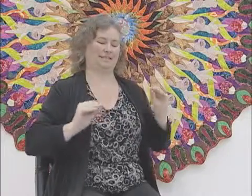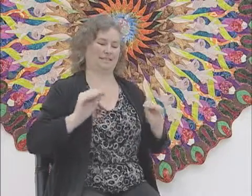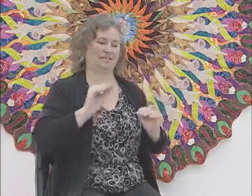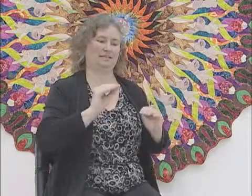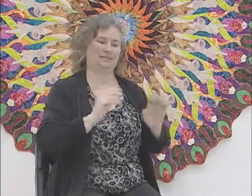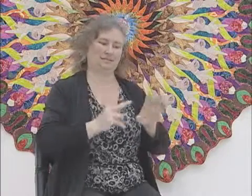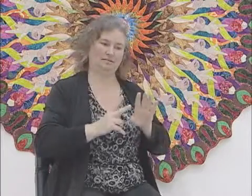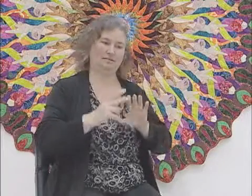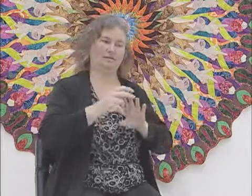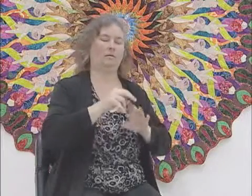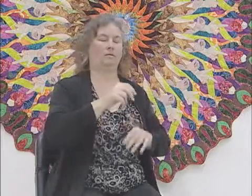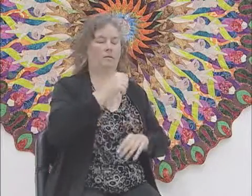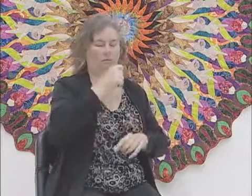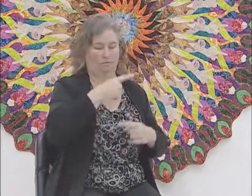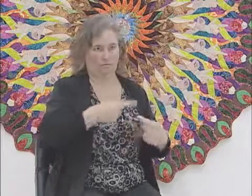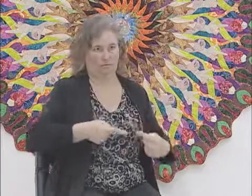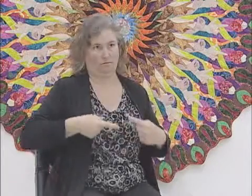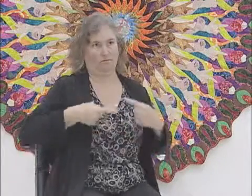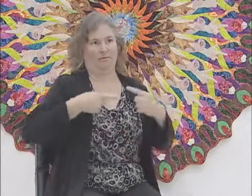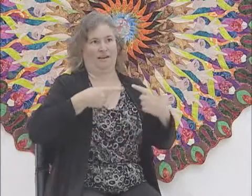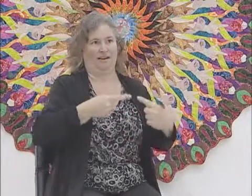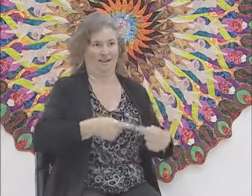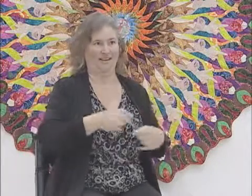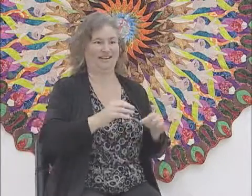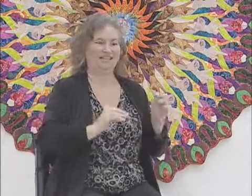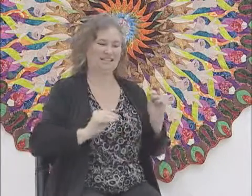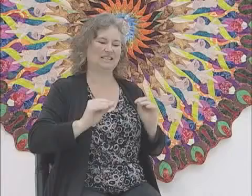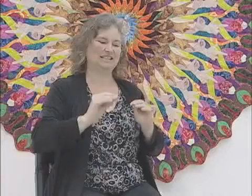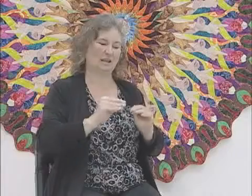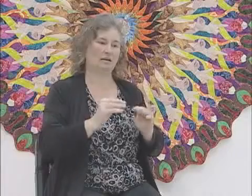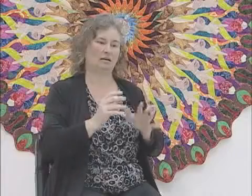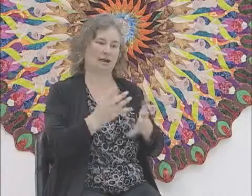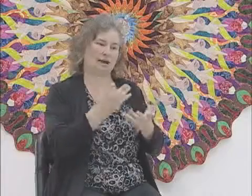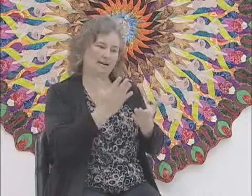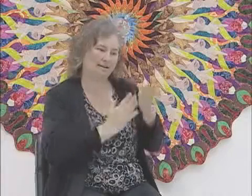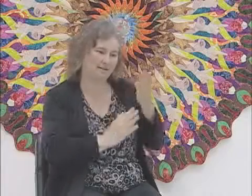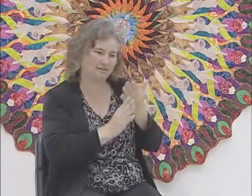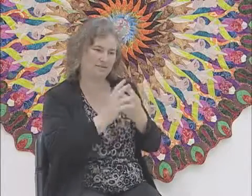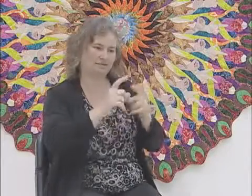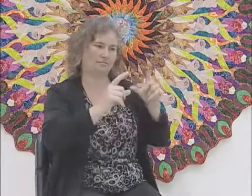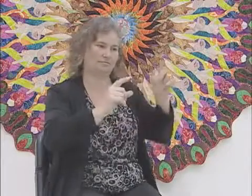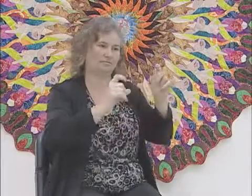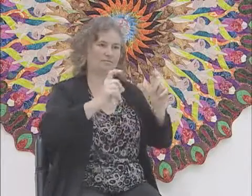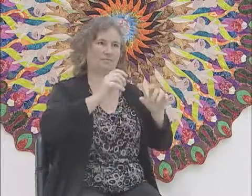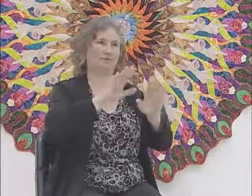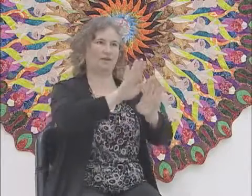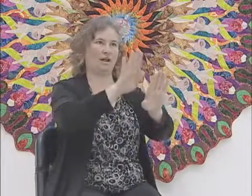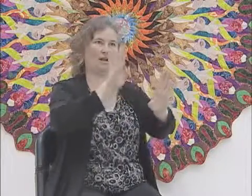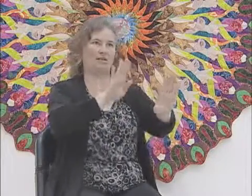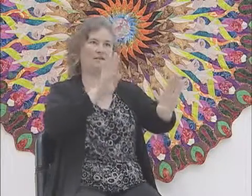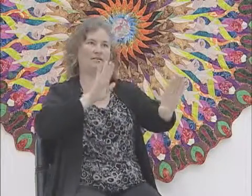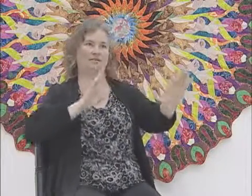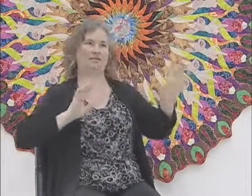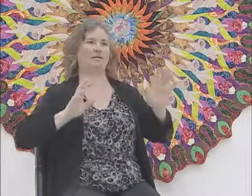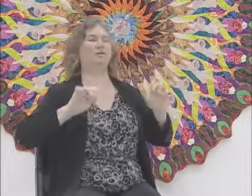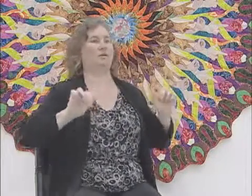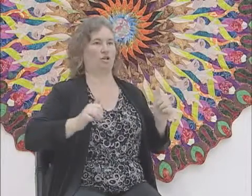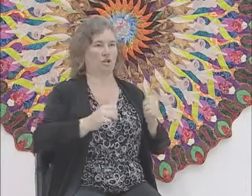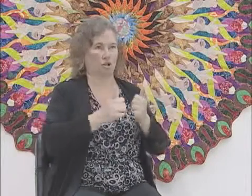to undertake it. It was such a struggle. I really worked hard at it, especially with the hands, and also using